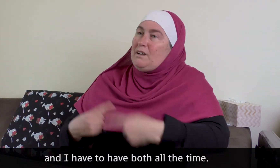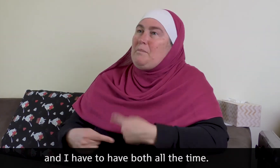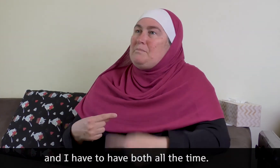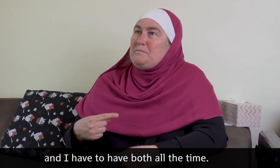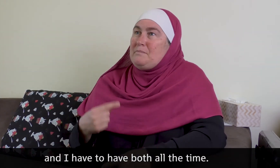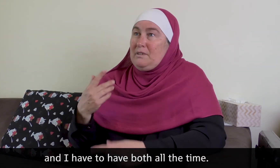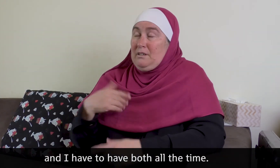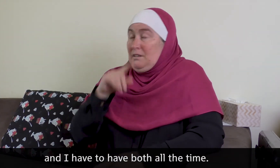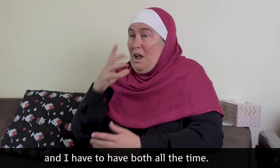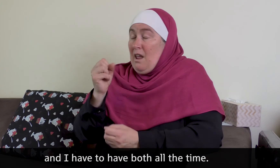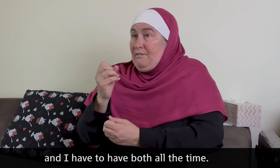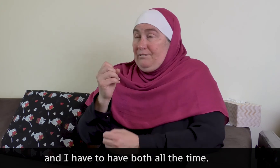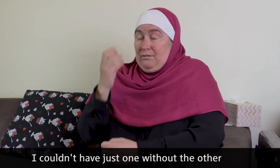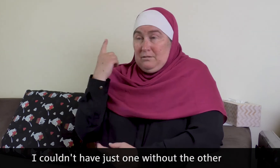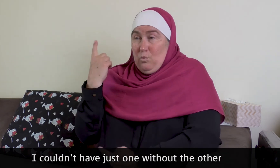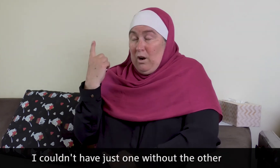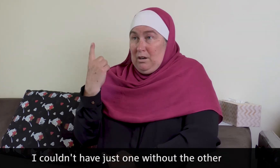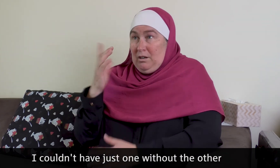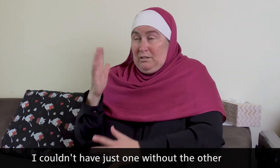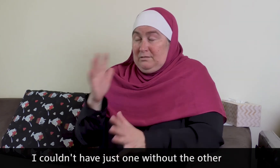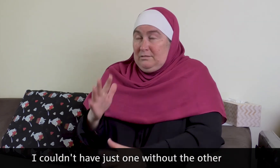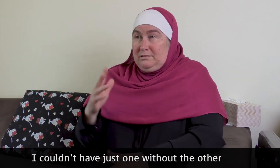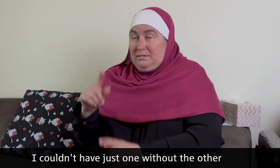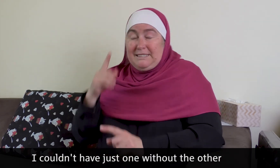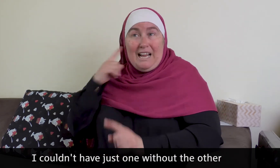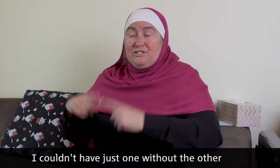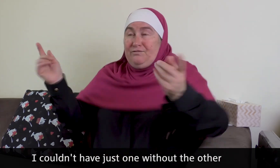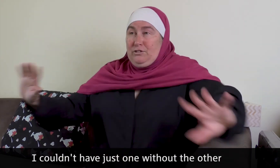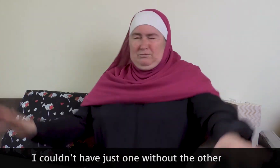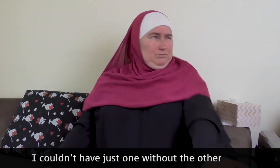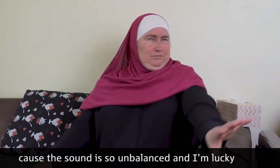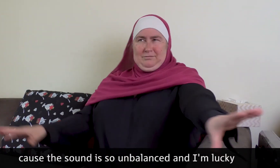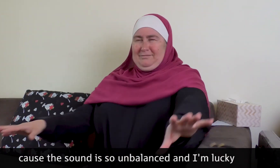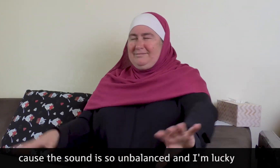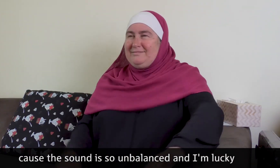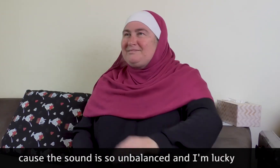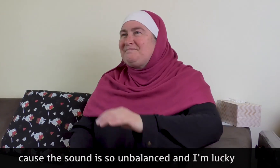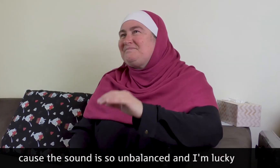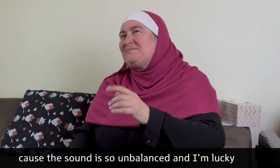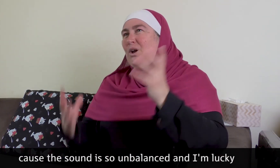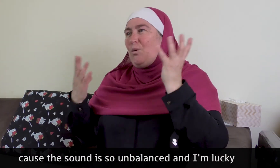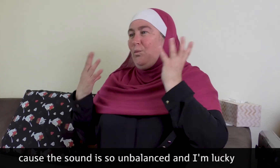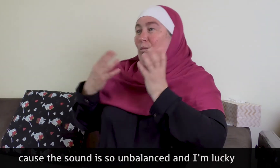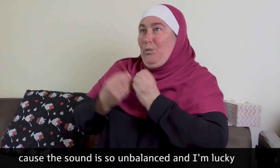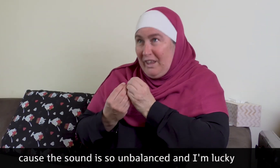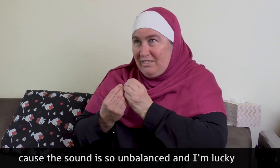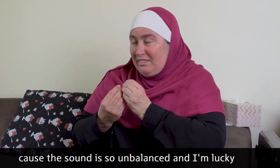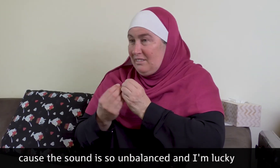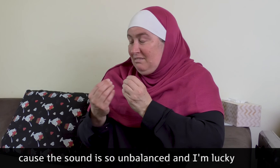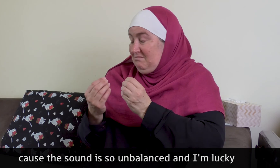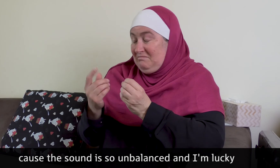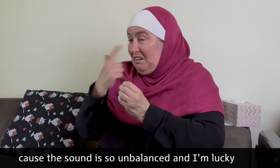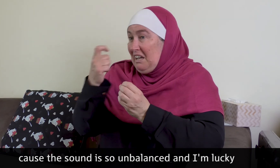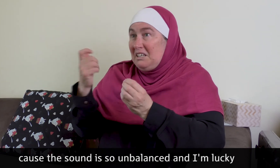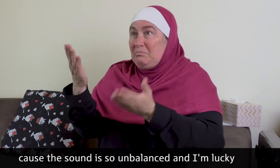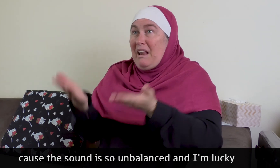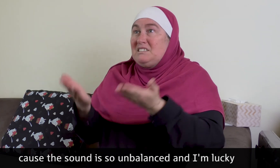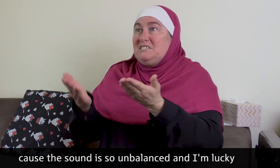have both all the time. I couldn't have just one without the other because the sound, it's so unbalanced. And